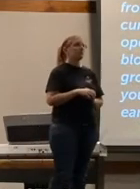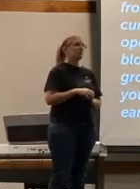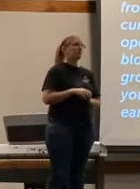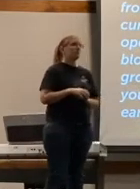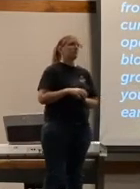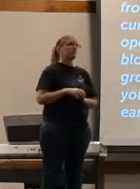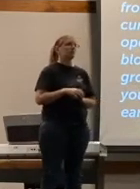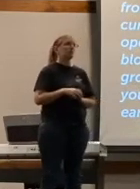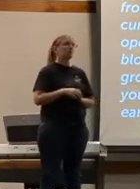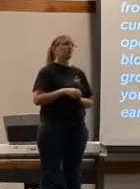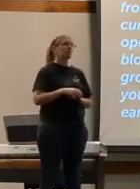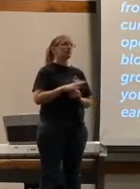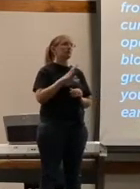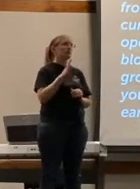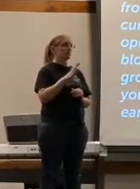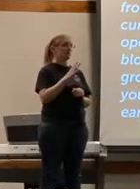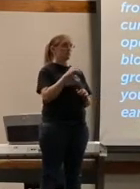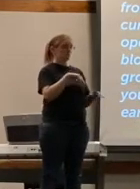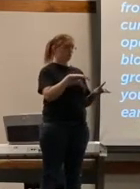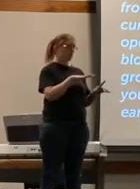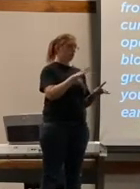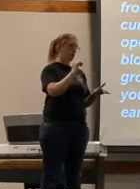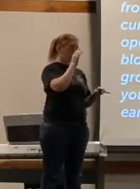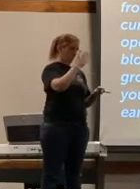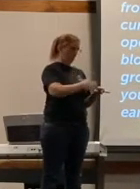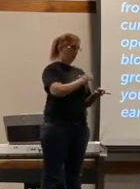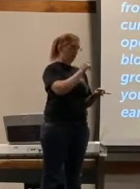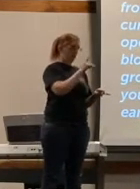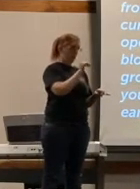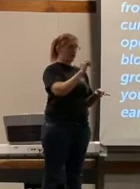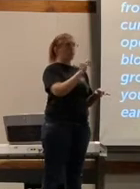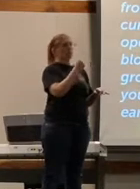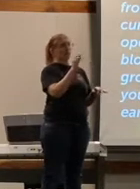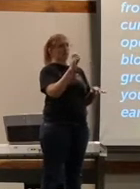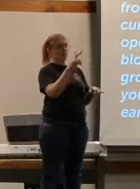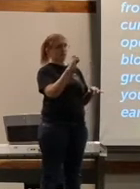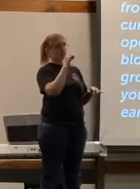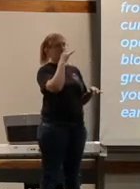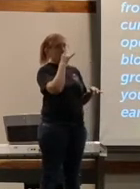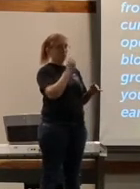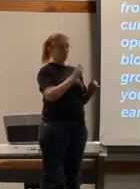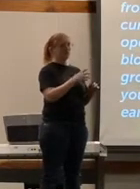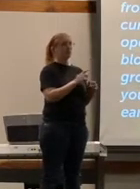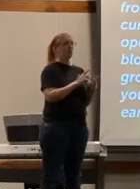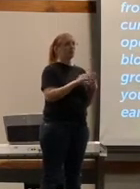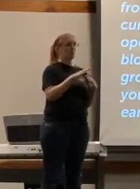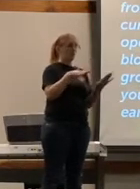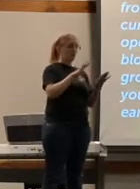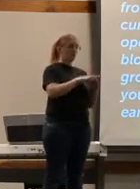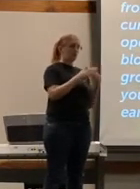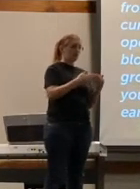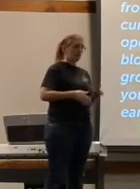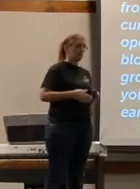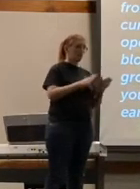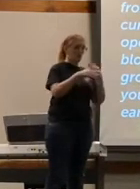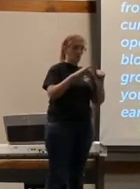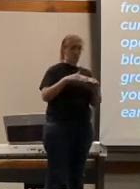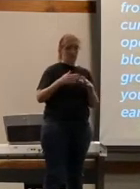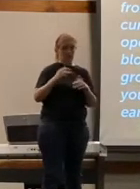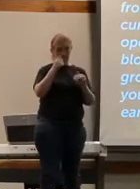Eve's offspring, okay? Adam and Eve's kids. They walked on Easy Street. They walked on Hidden